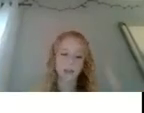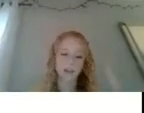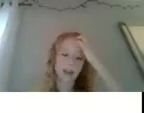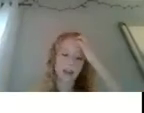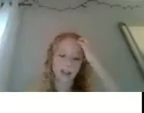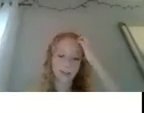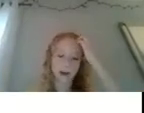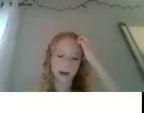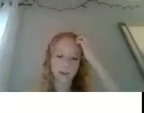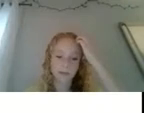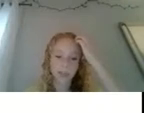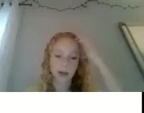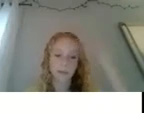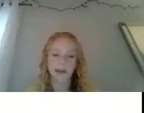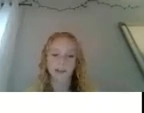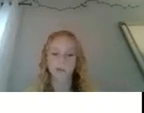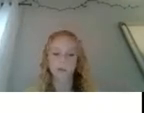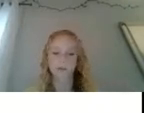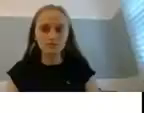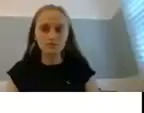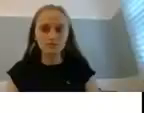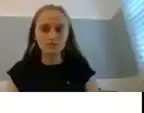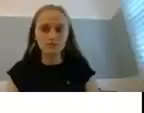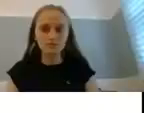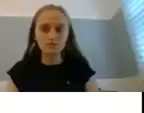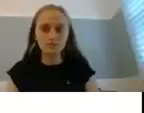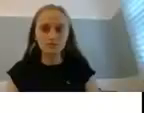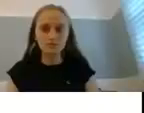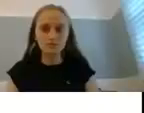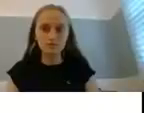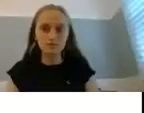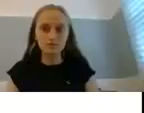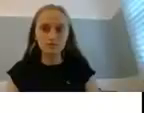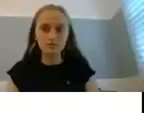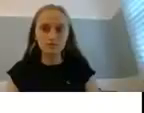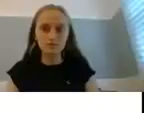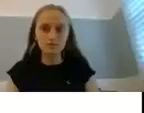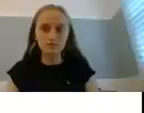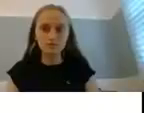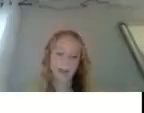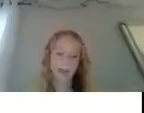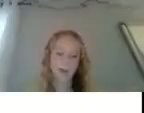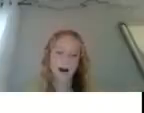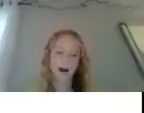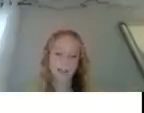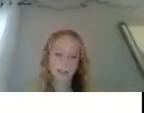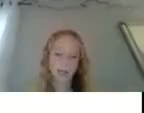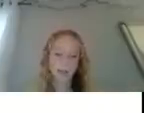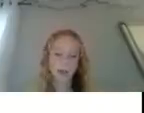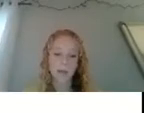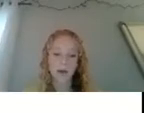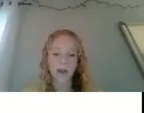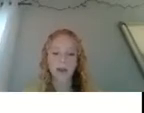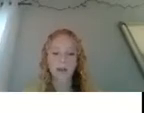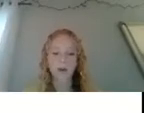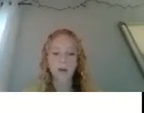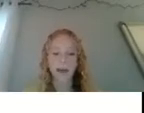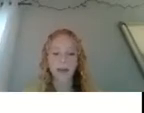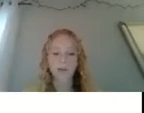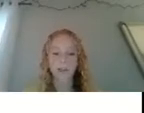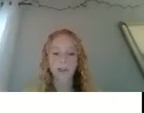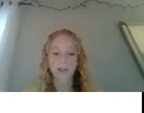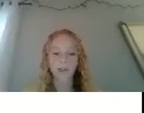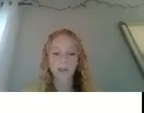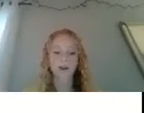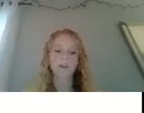eventually ended up um stopping as we moved further along in our project which we'll explain why later. But another goal we